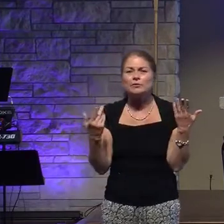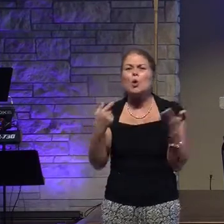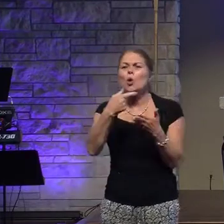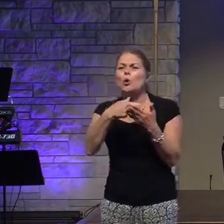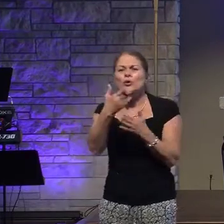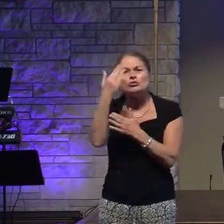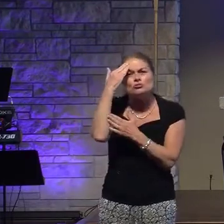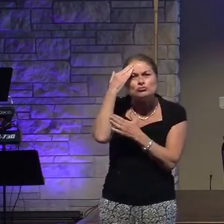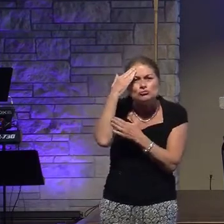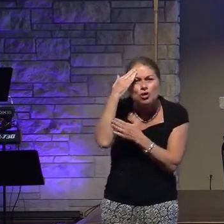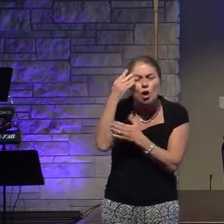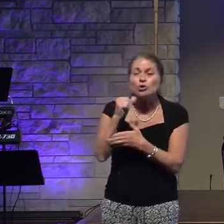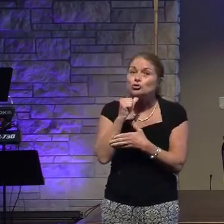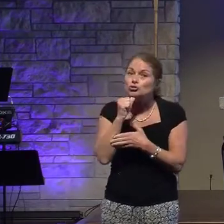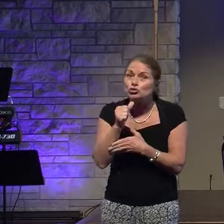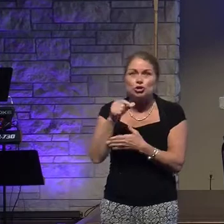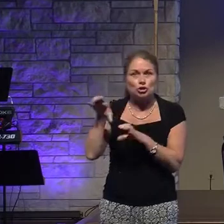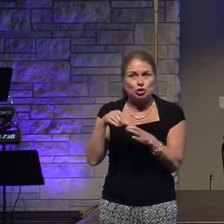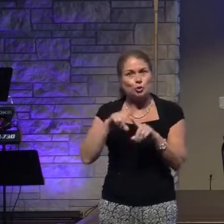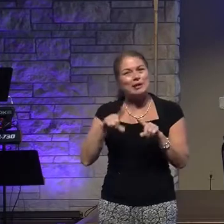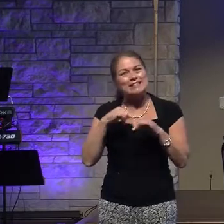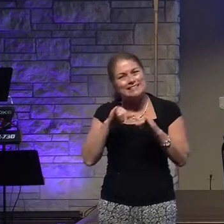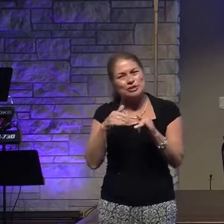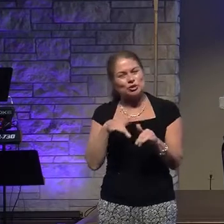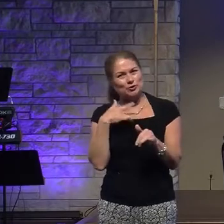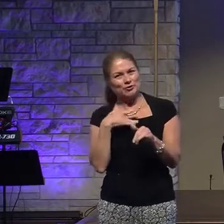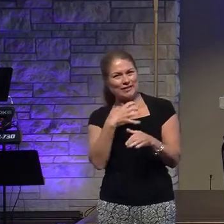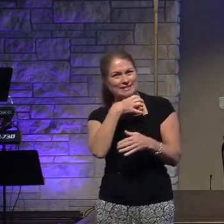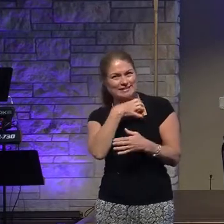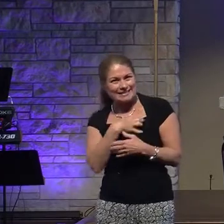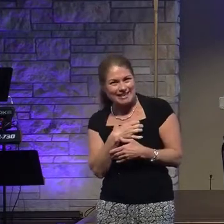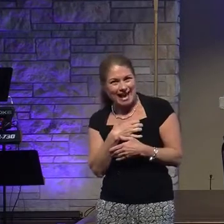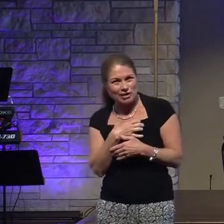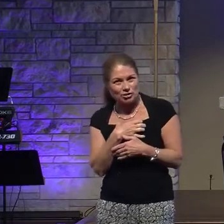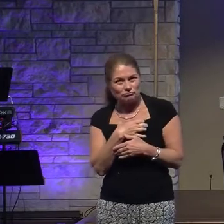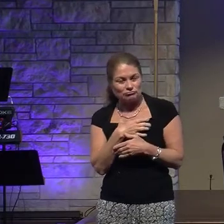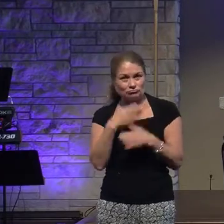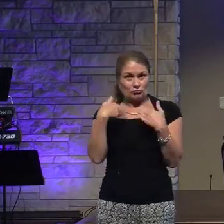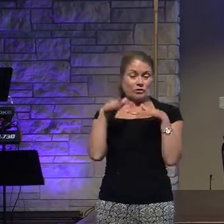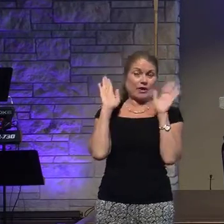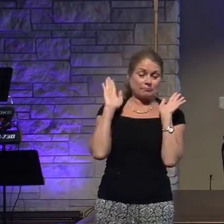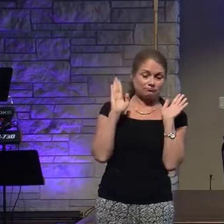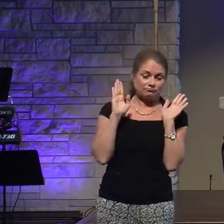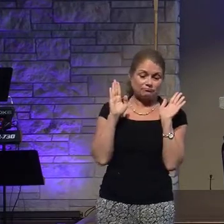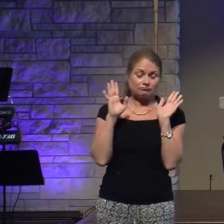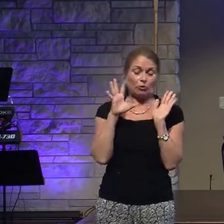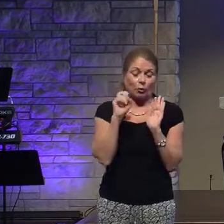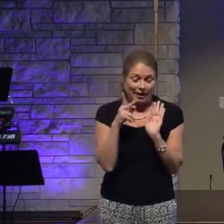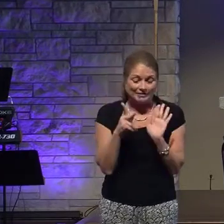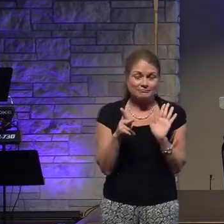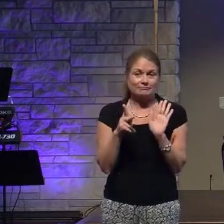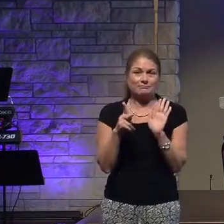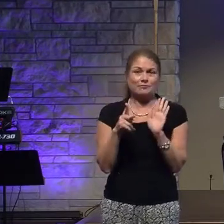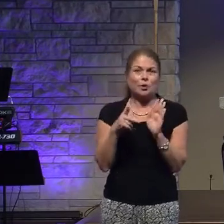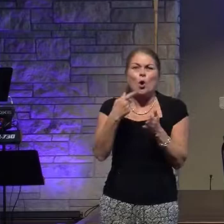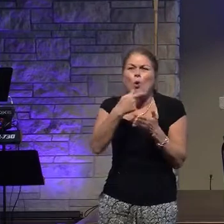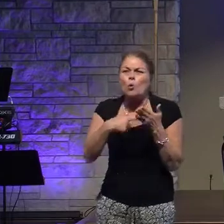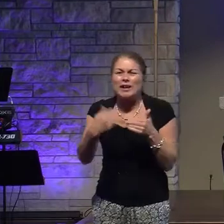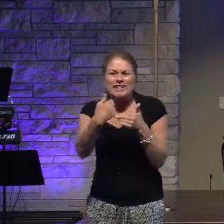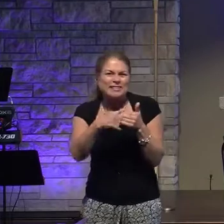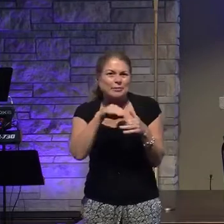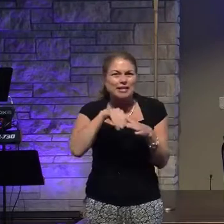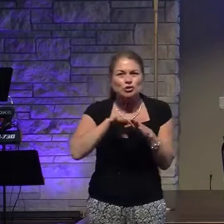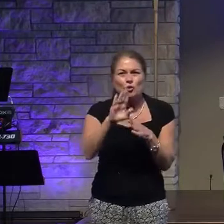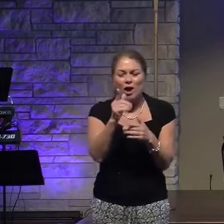do you know you shouldn't do, but still you feel this desire to give in? What is the bread in your life that you